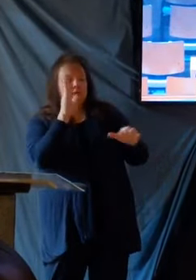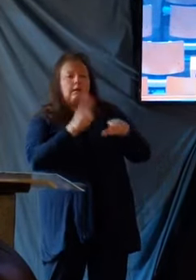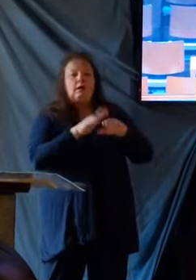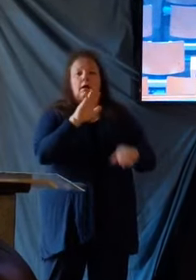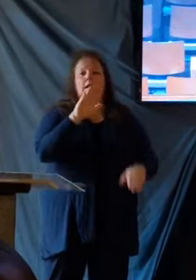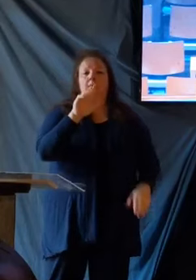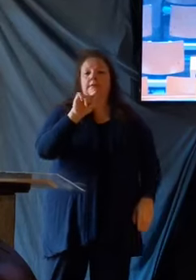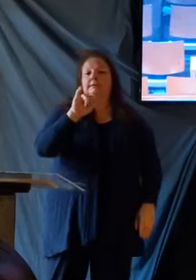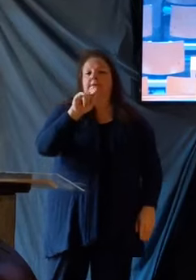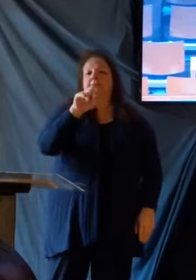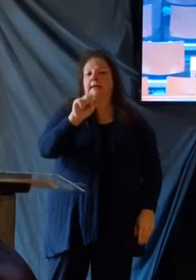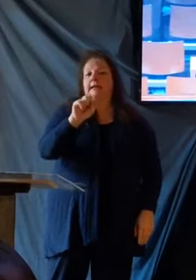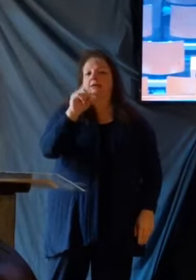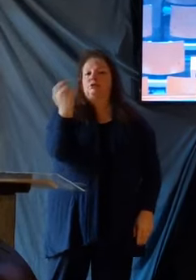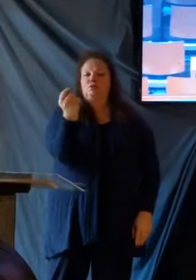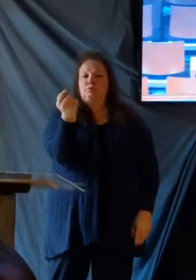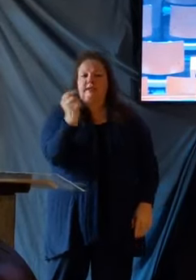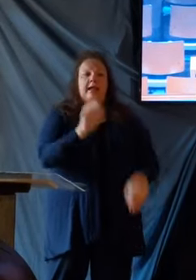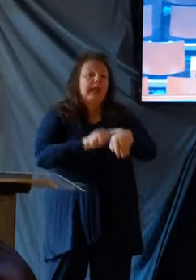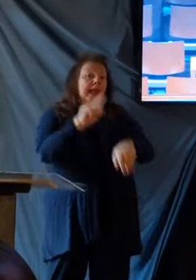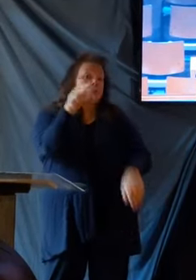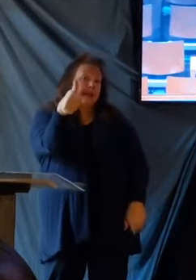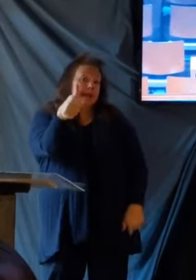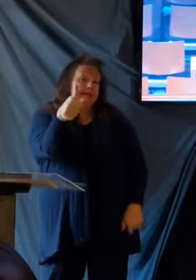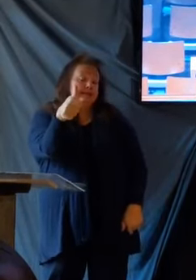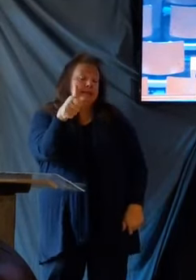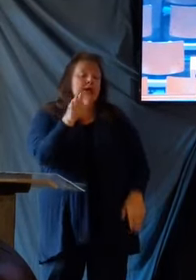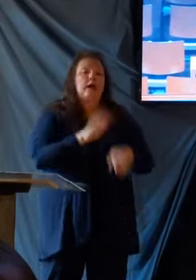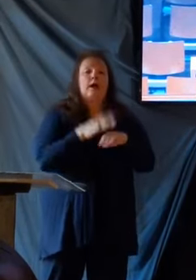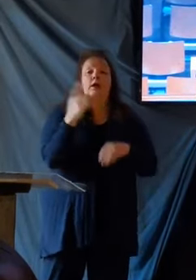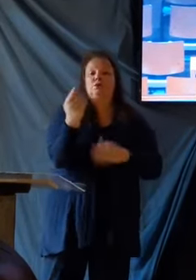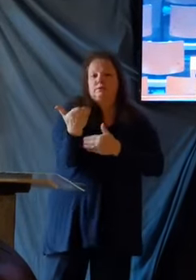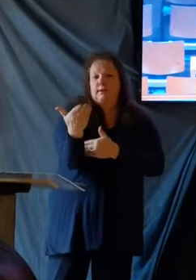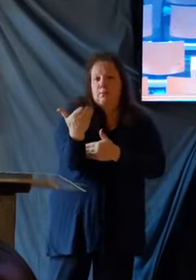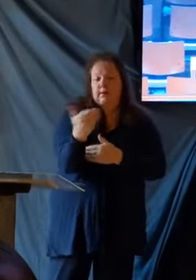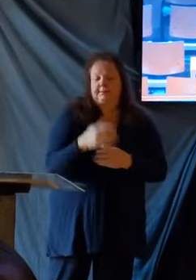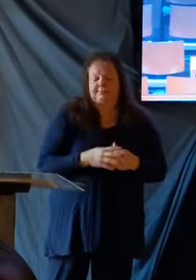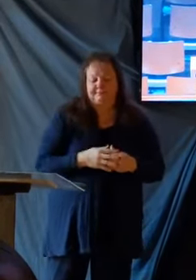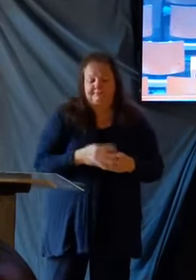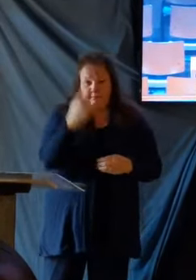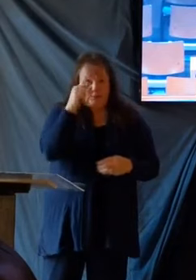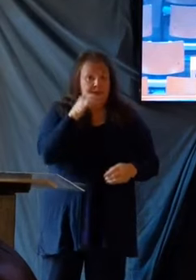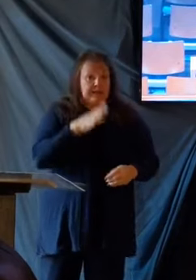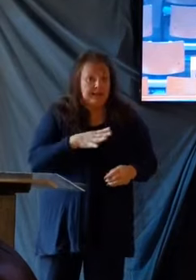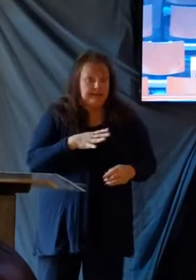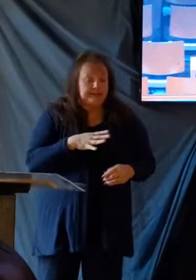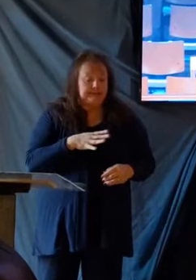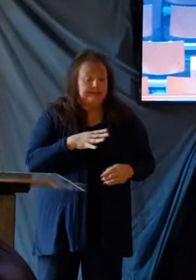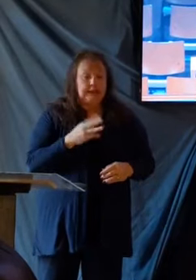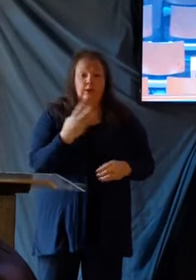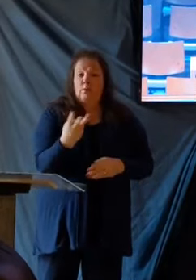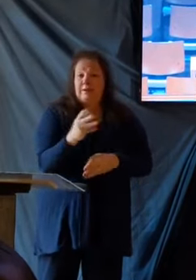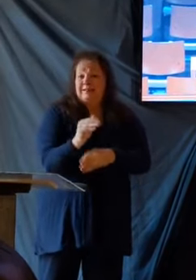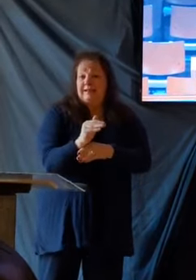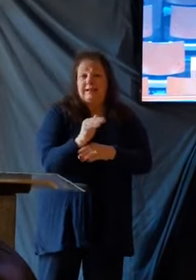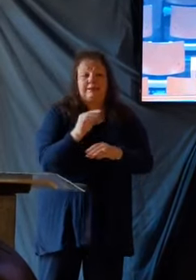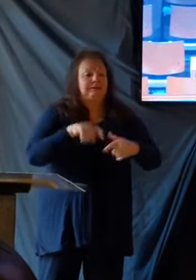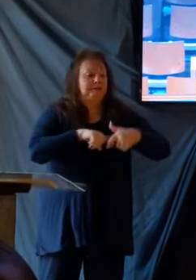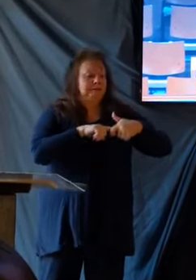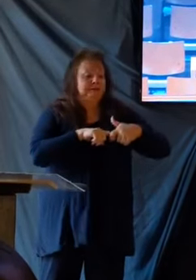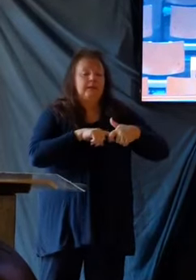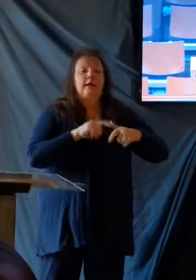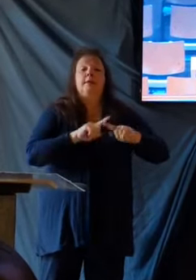Tuesday on the stream at 10 o'clock on Tuesday morning, ladies. There's no Wednesday night activities,